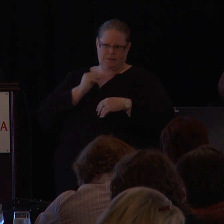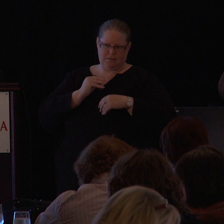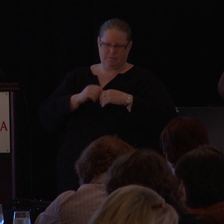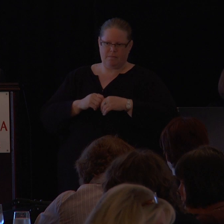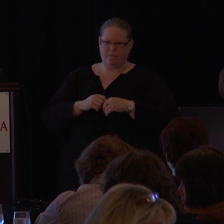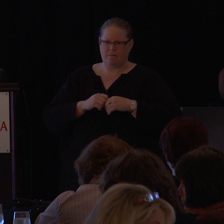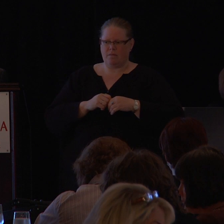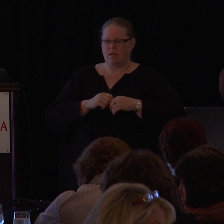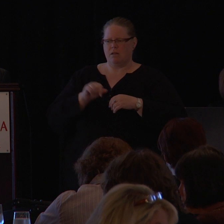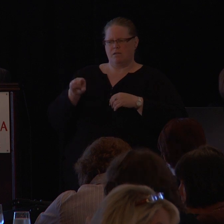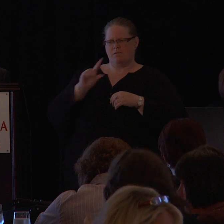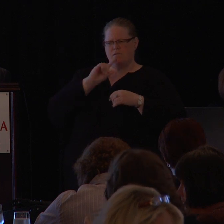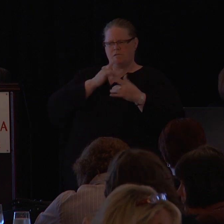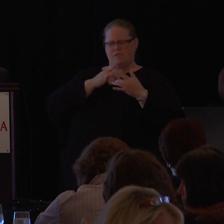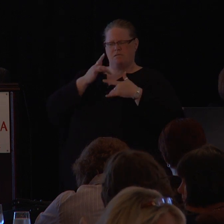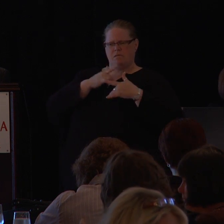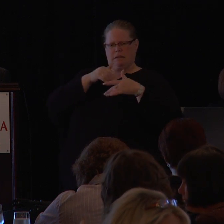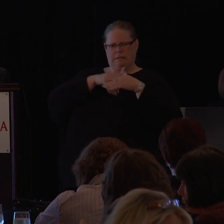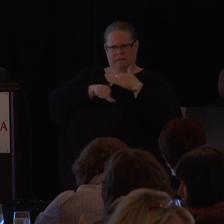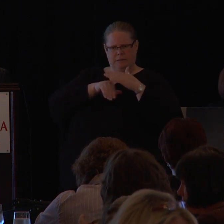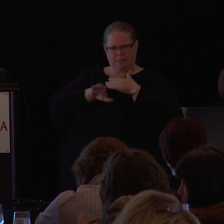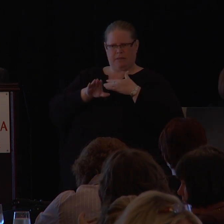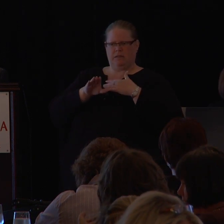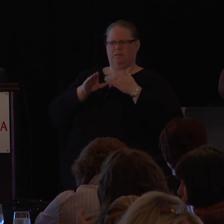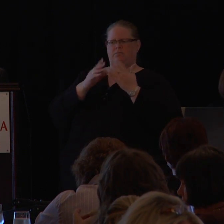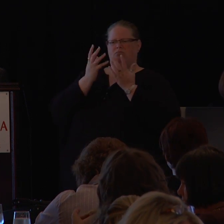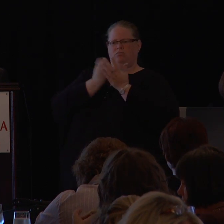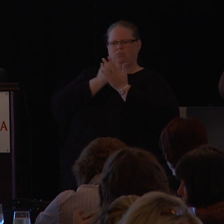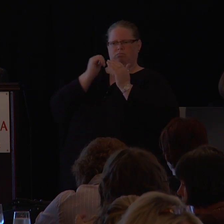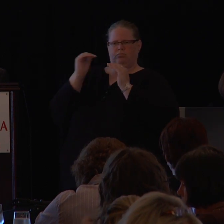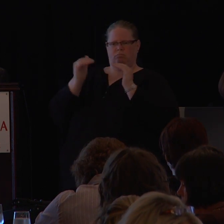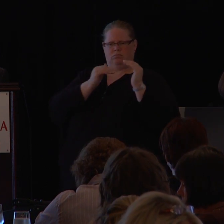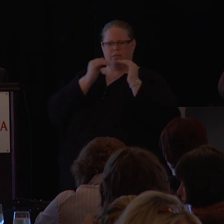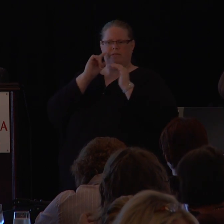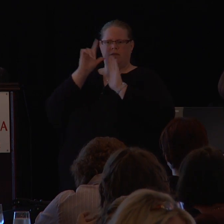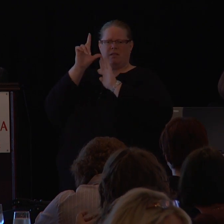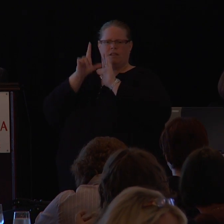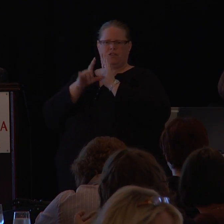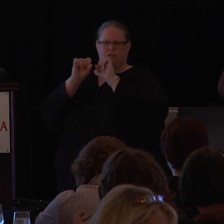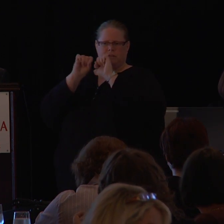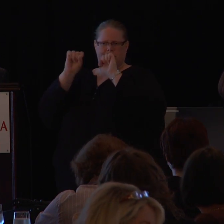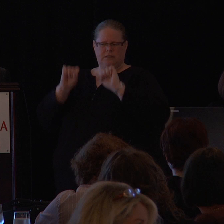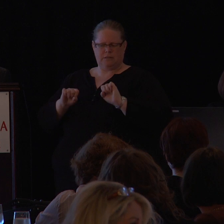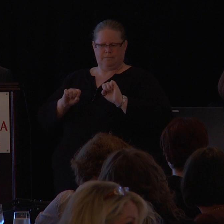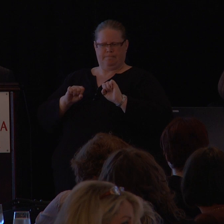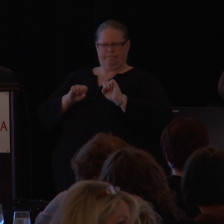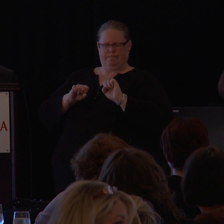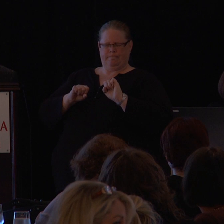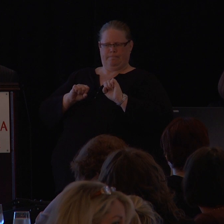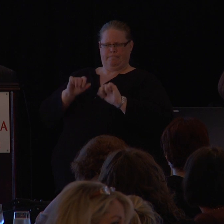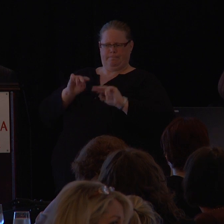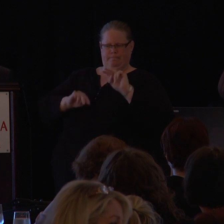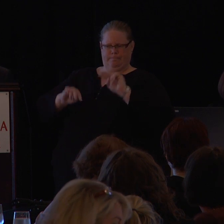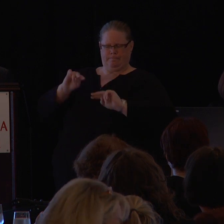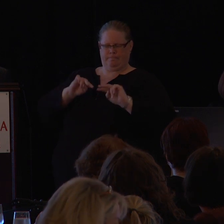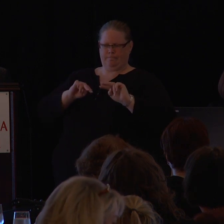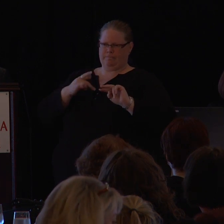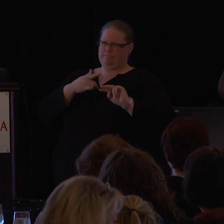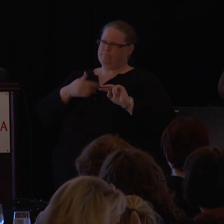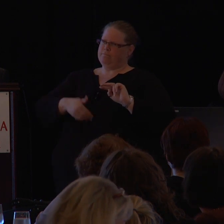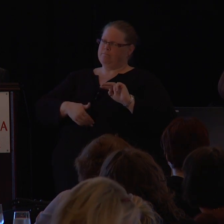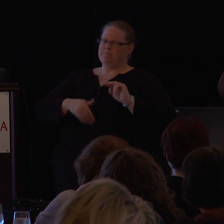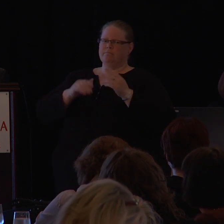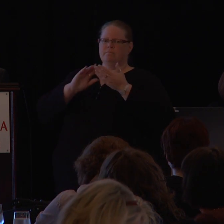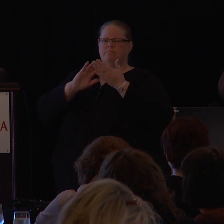for accessibility and equity within the Canadian legal system prompted him to be part of envisioning